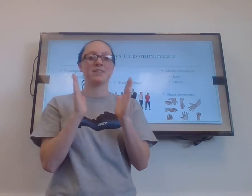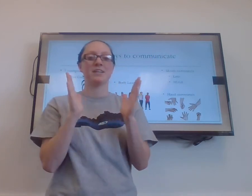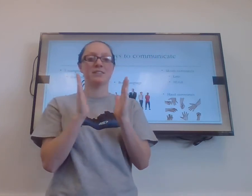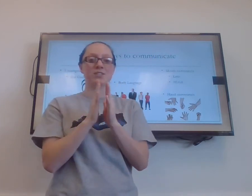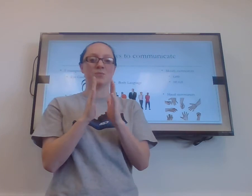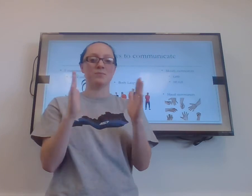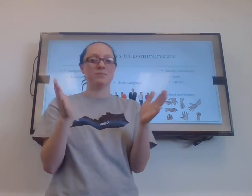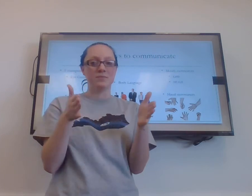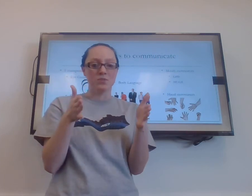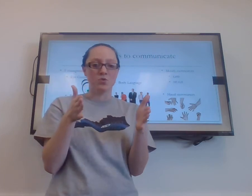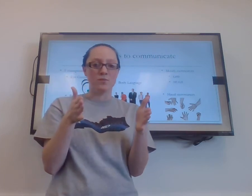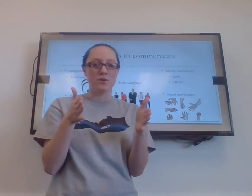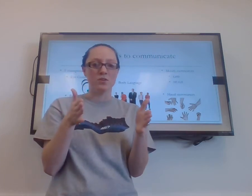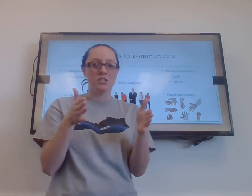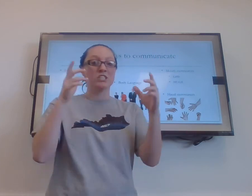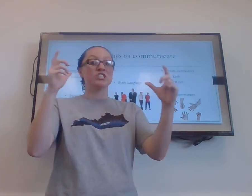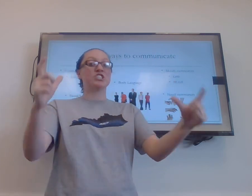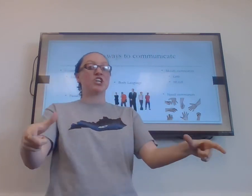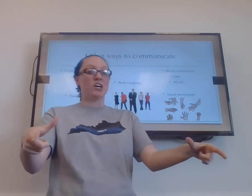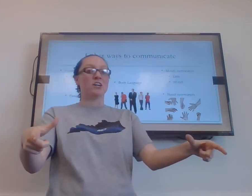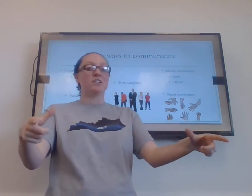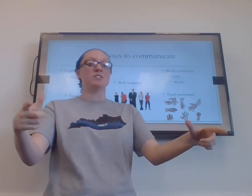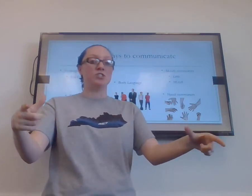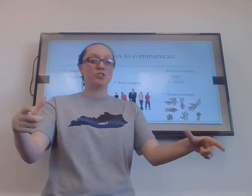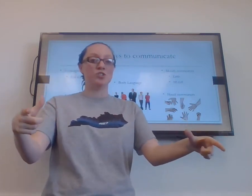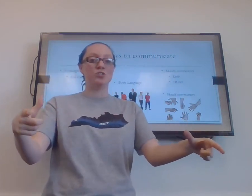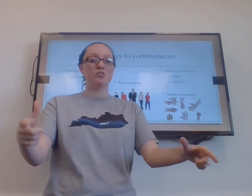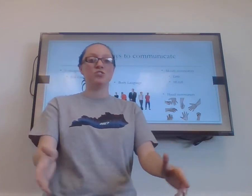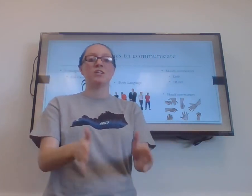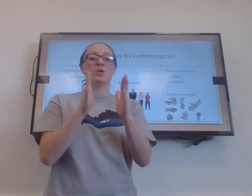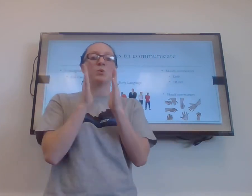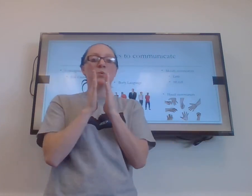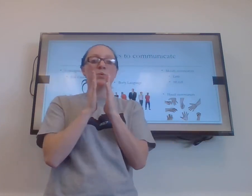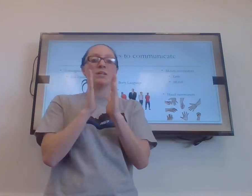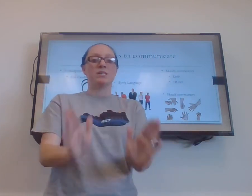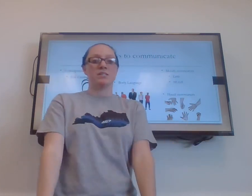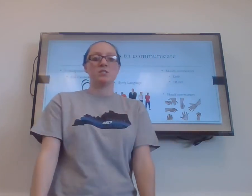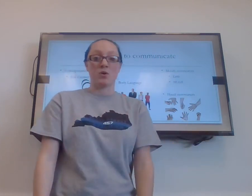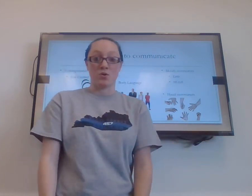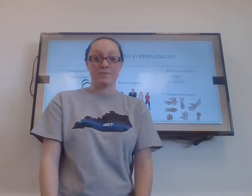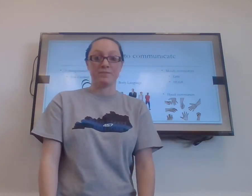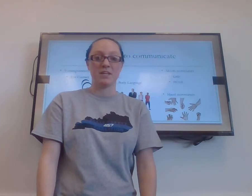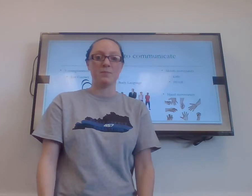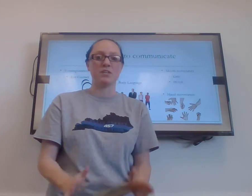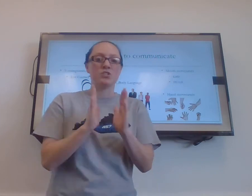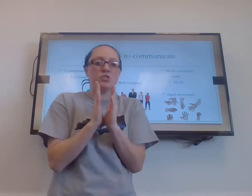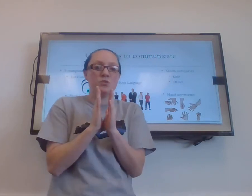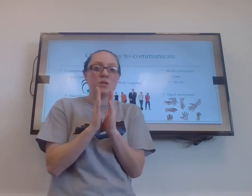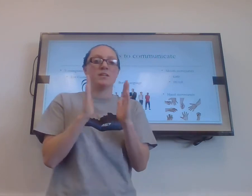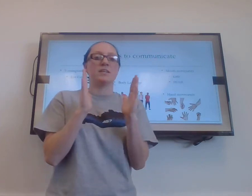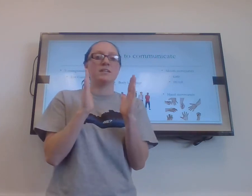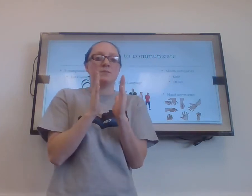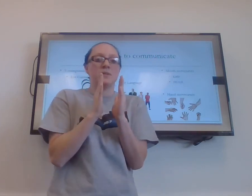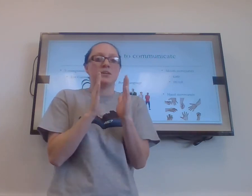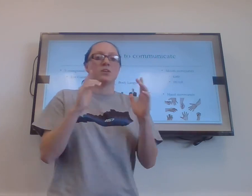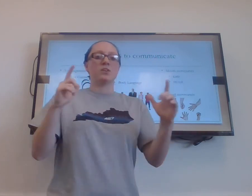yeah, so normal is huge, is small. And make sure you get bigger.